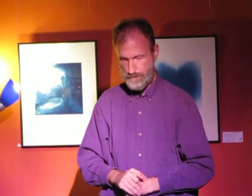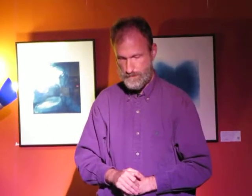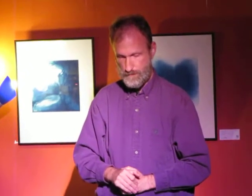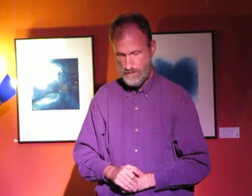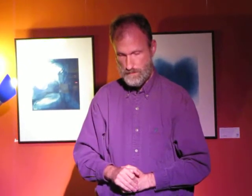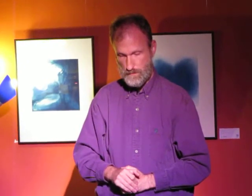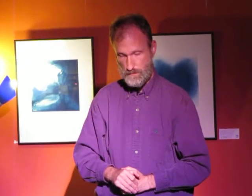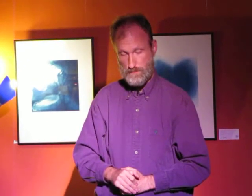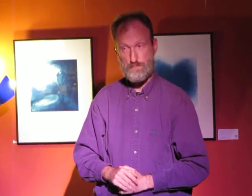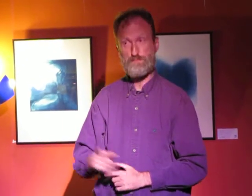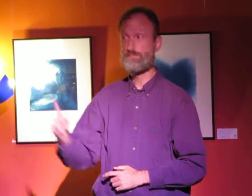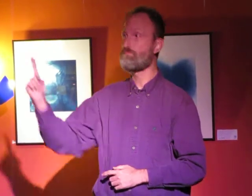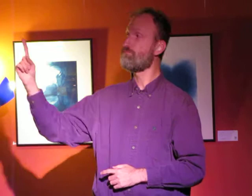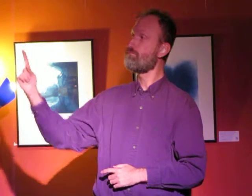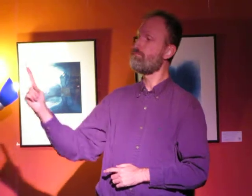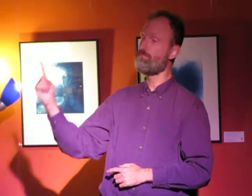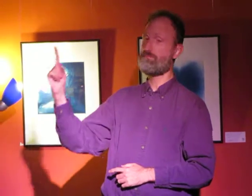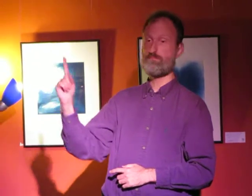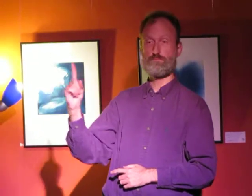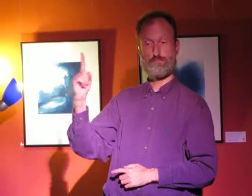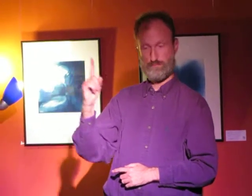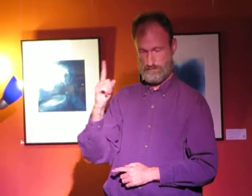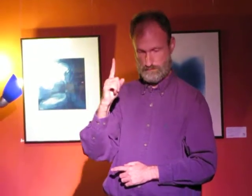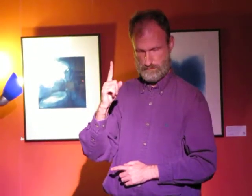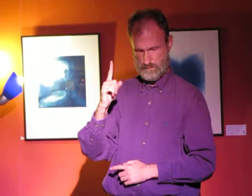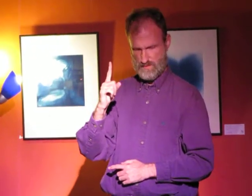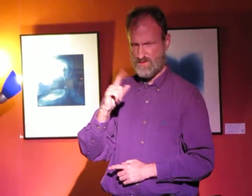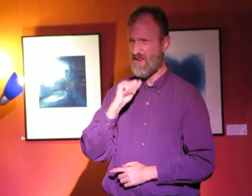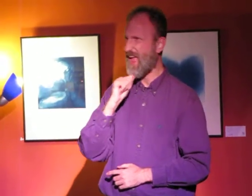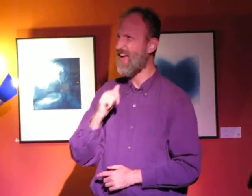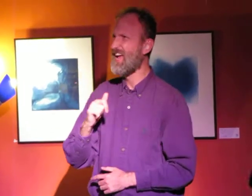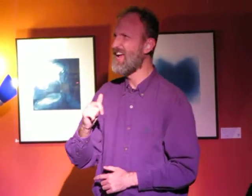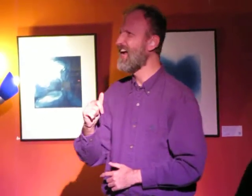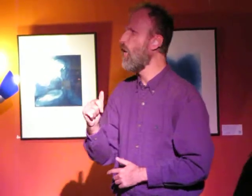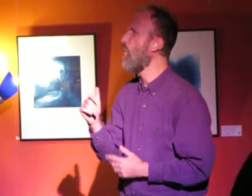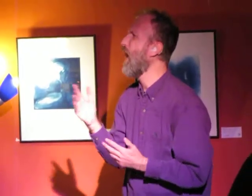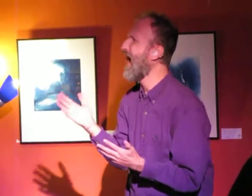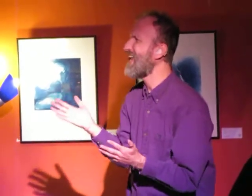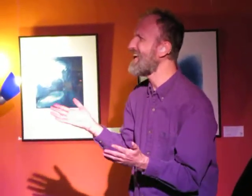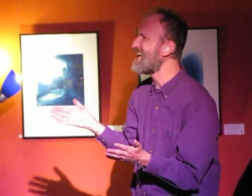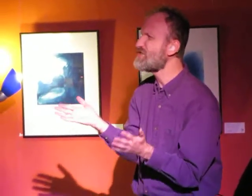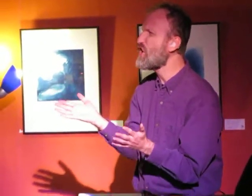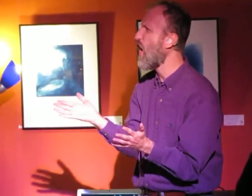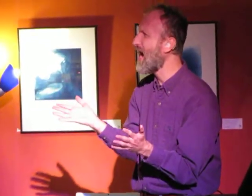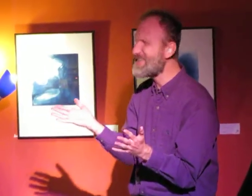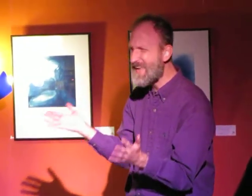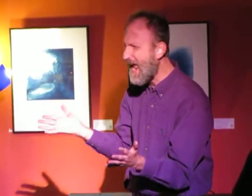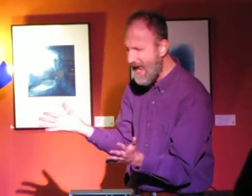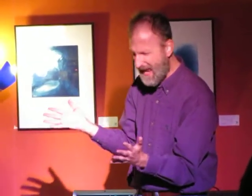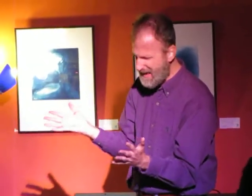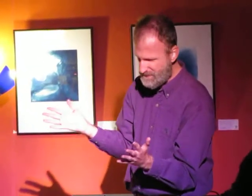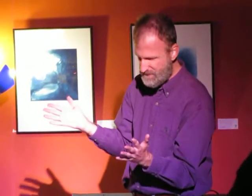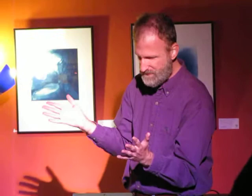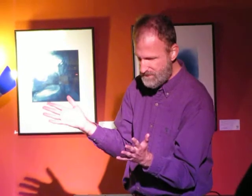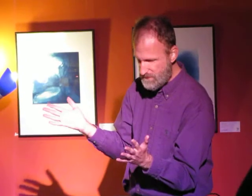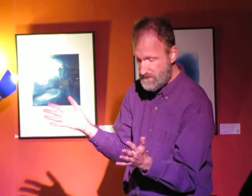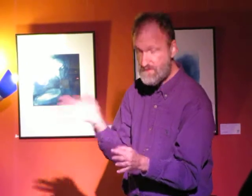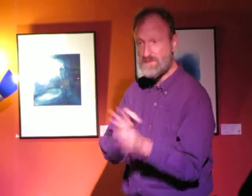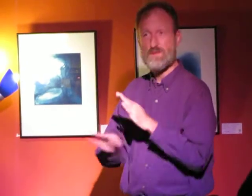conversation. When he comes across the floor, don't ask his name with exaggerated